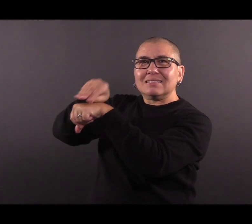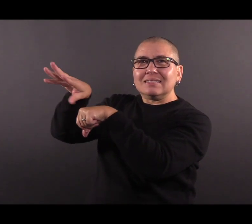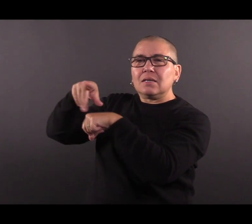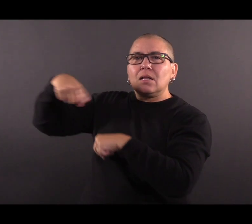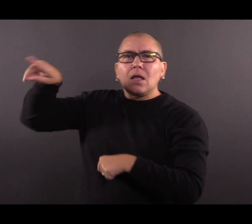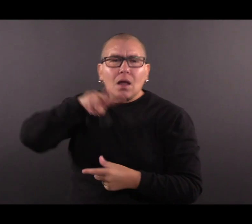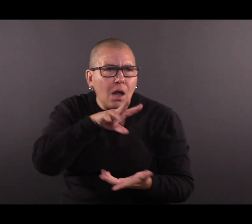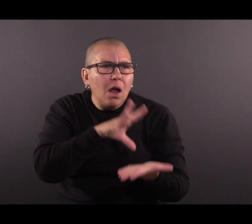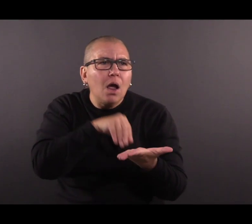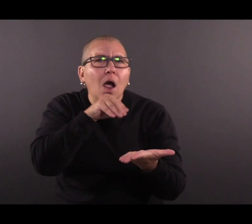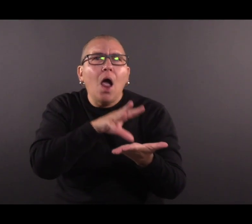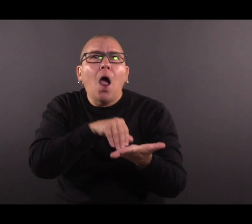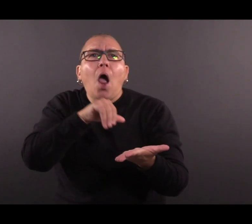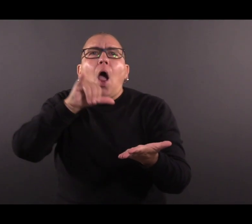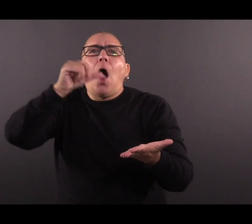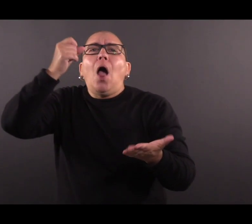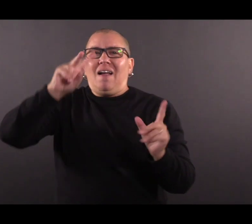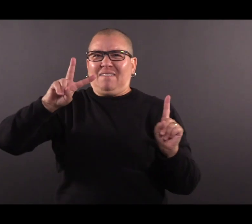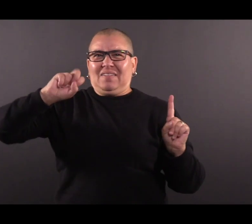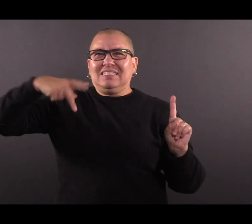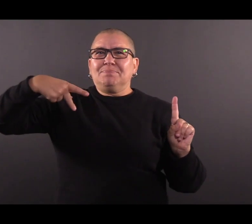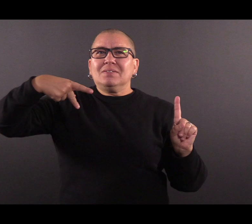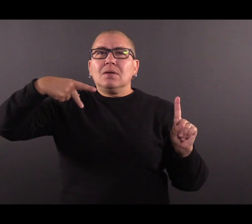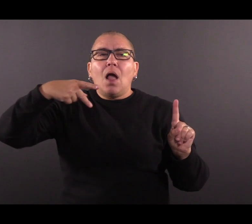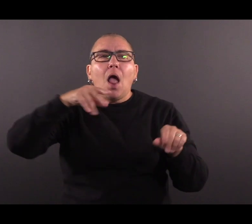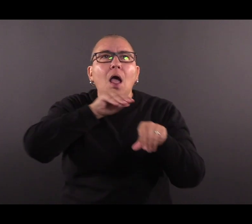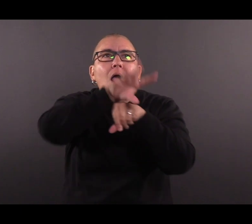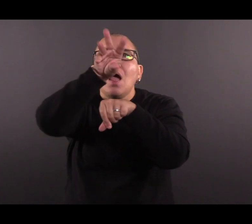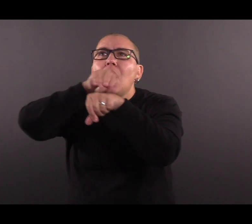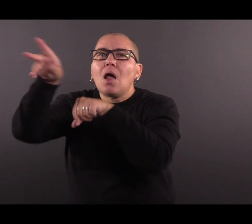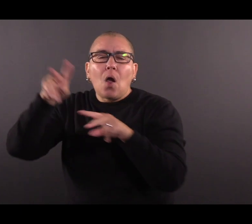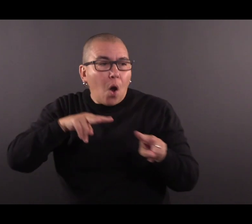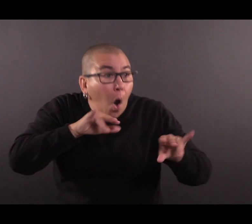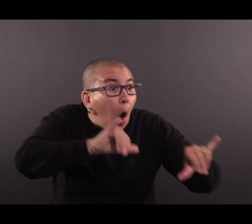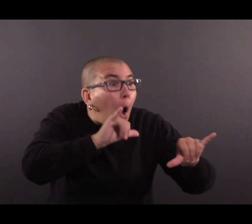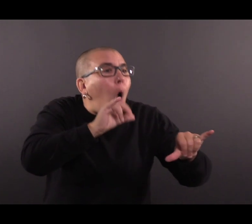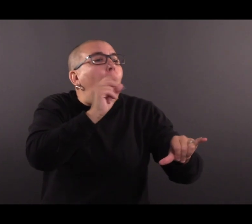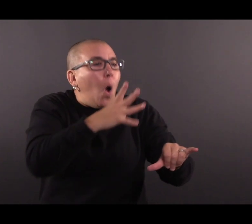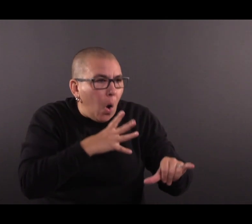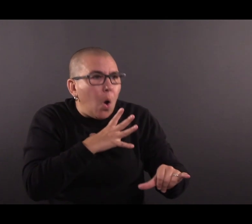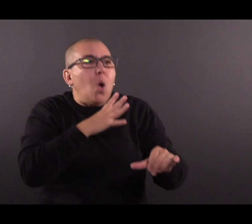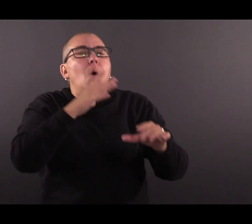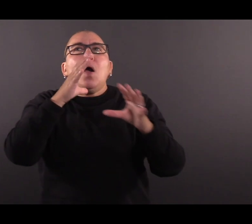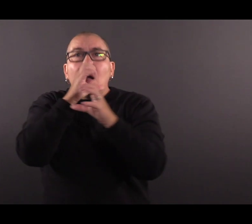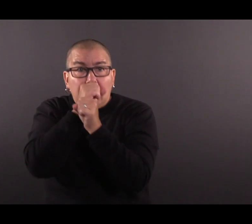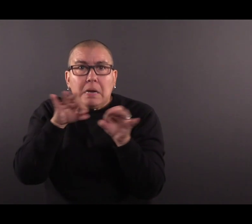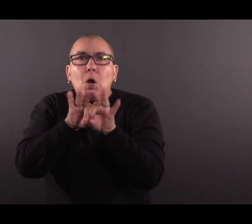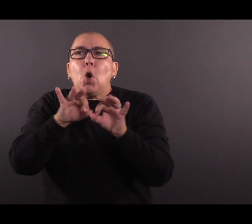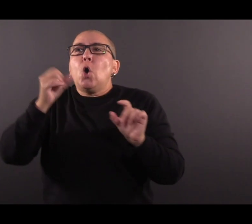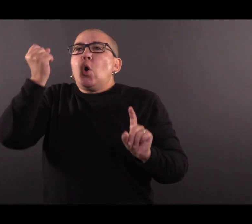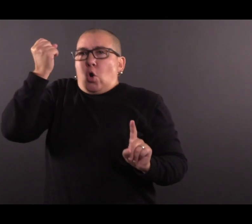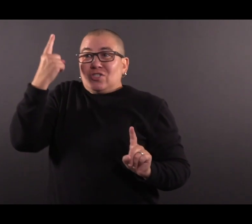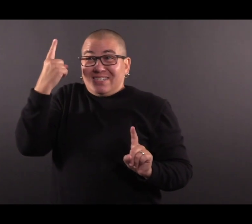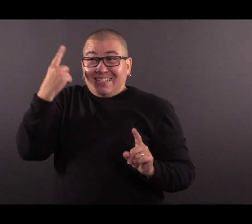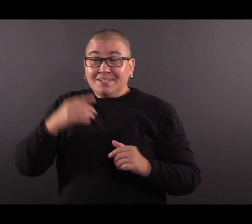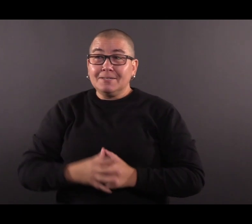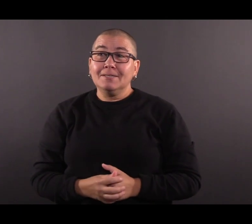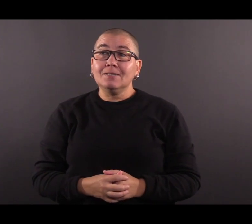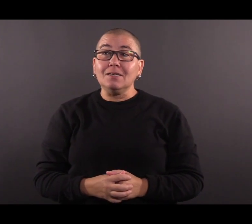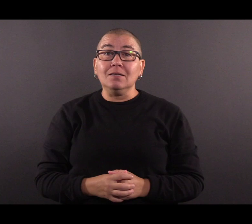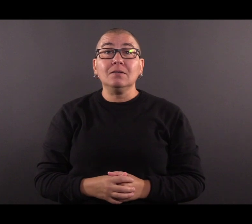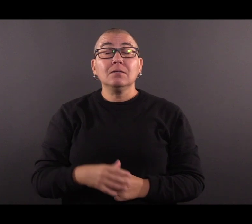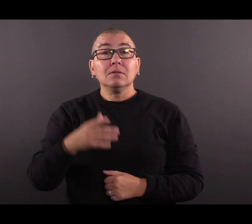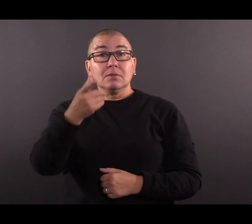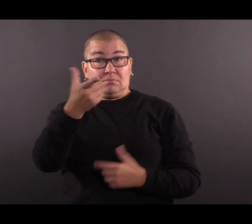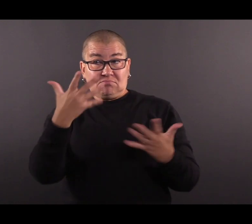influence how the COC understands and protects survivor confidentiality. If you have experienced